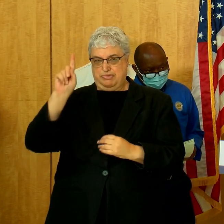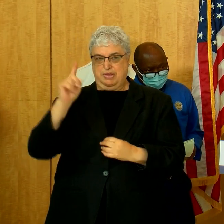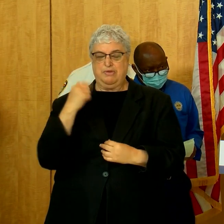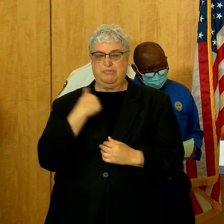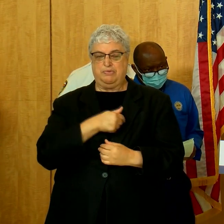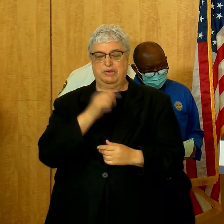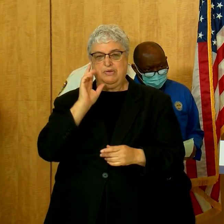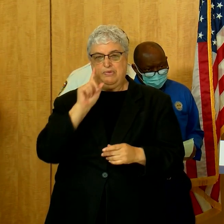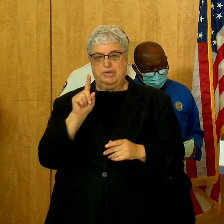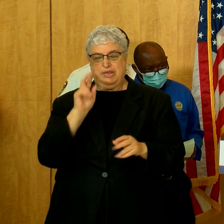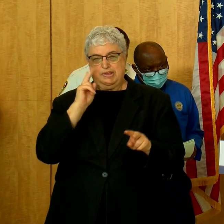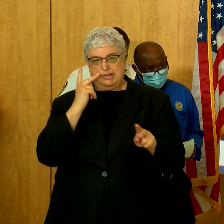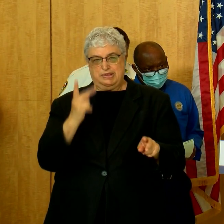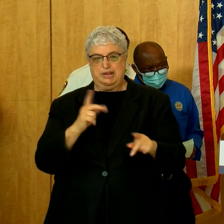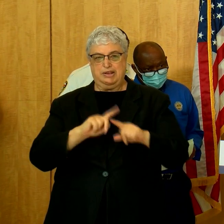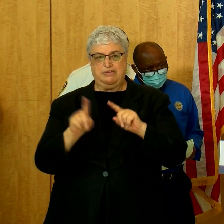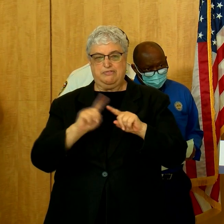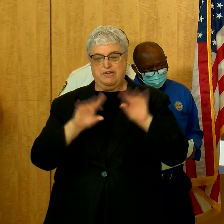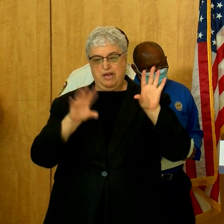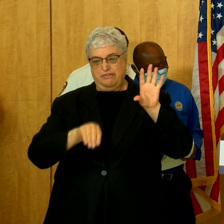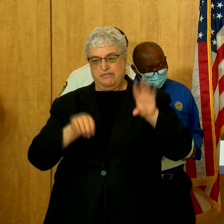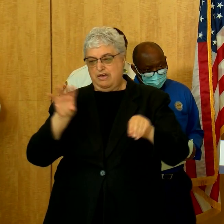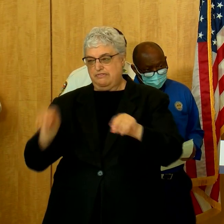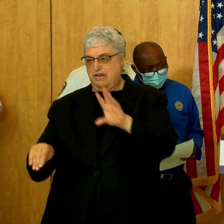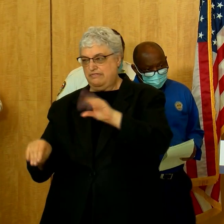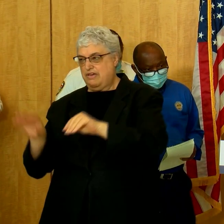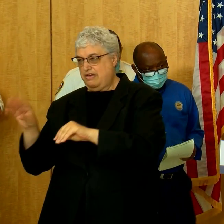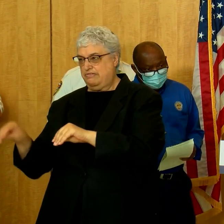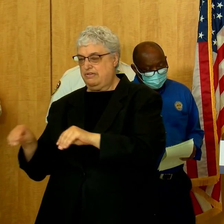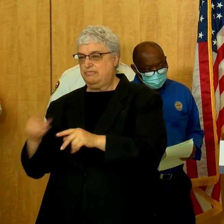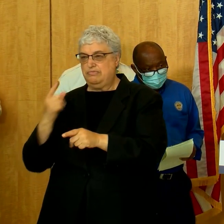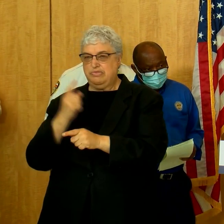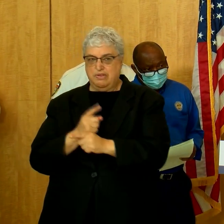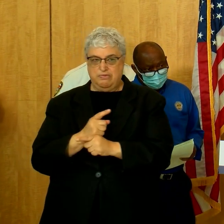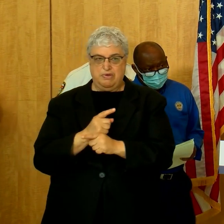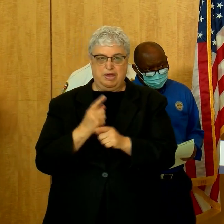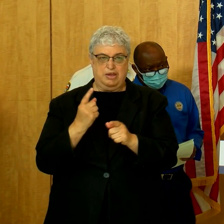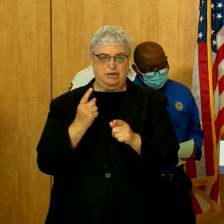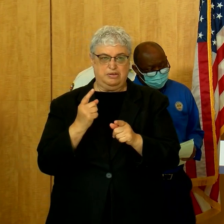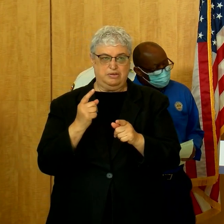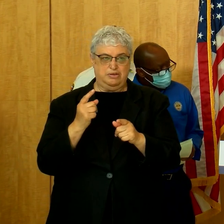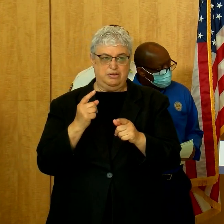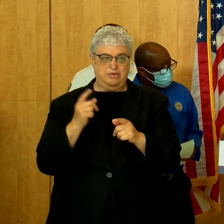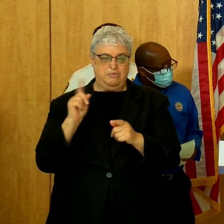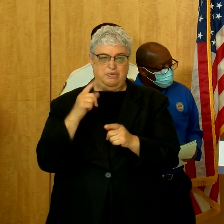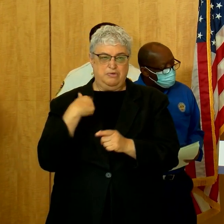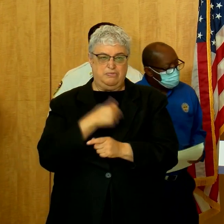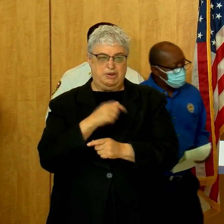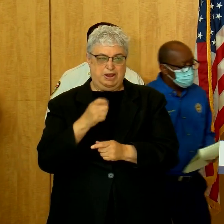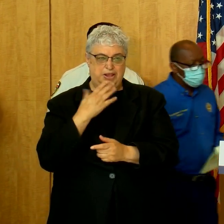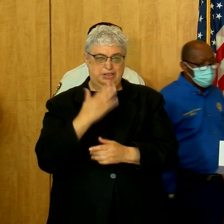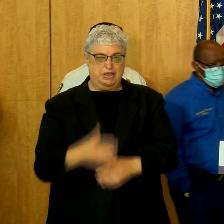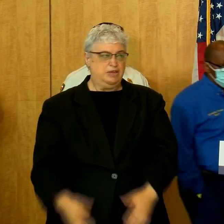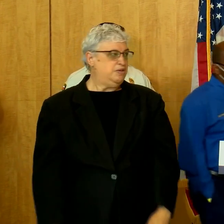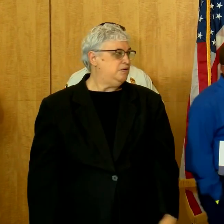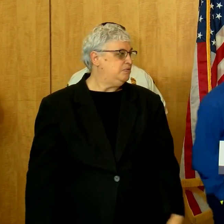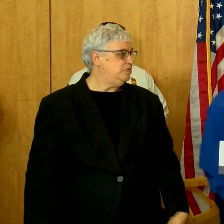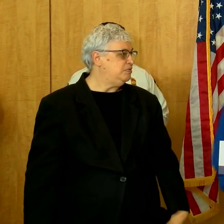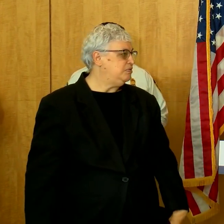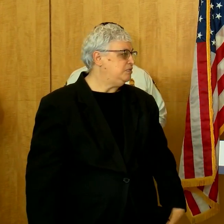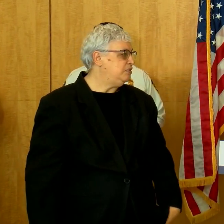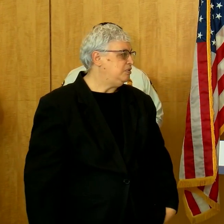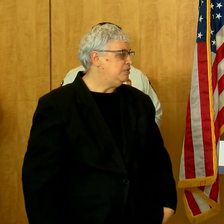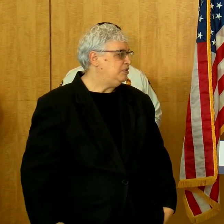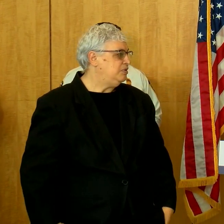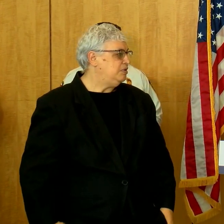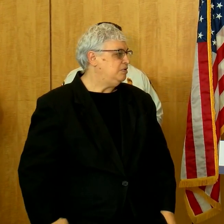we're going to be looking at all the outages in order to get the proper resources to wherever we meet. Thank you, Mayor. Thank you. And of